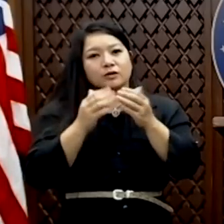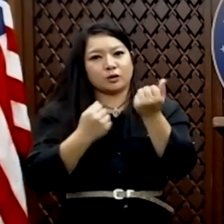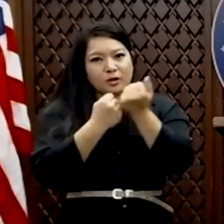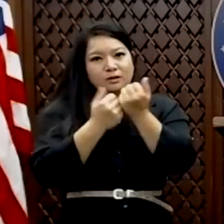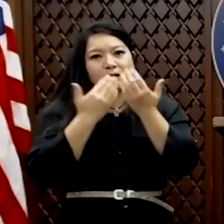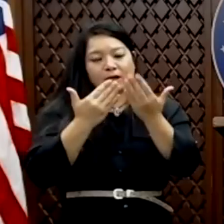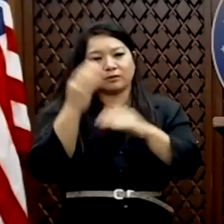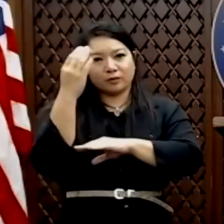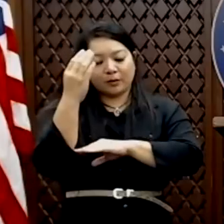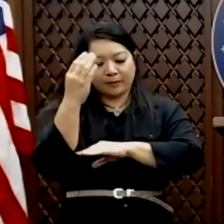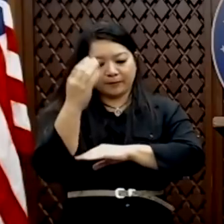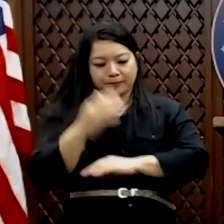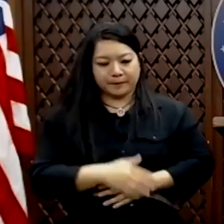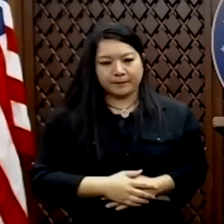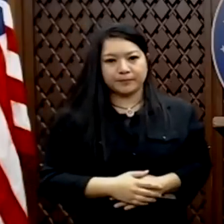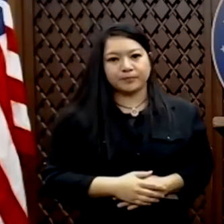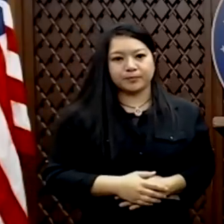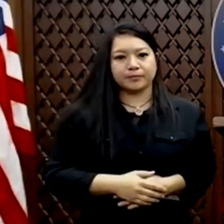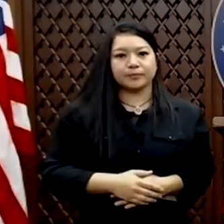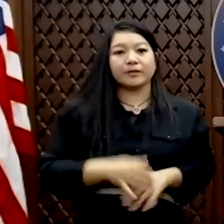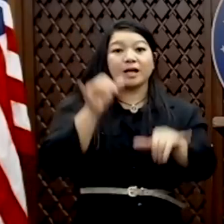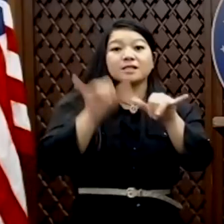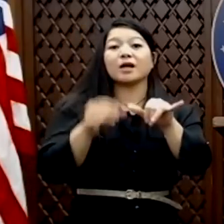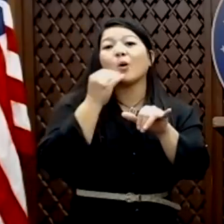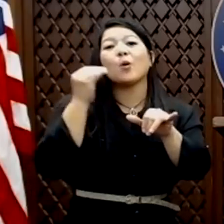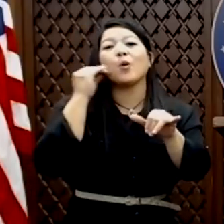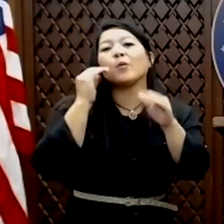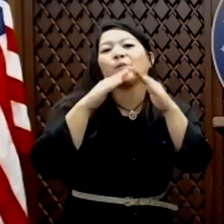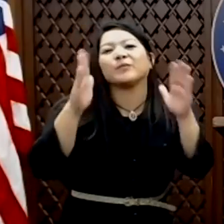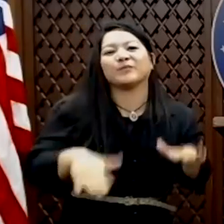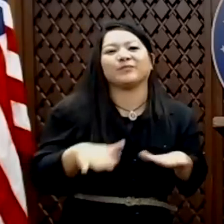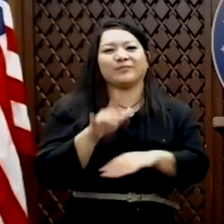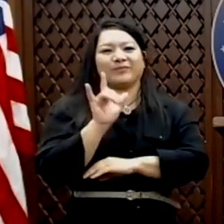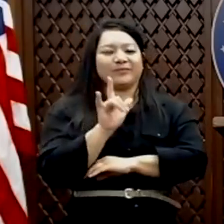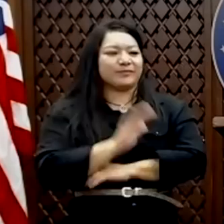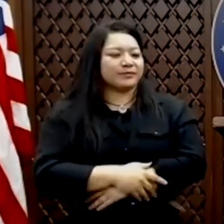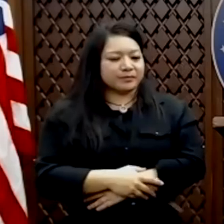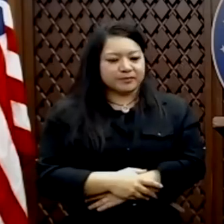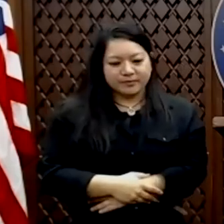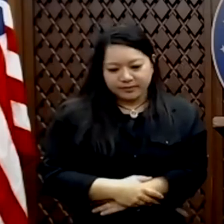And stay home.